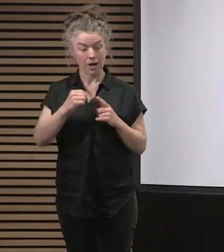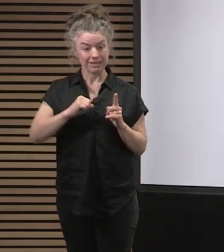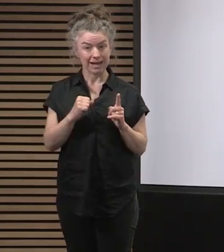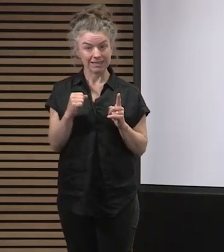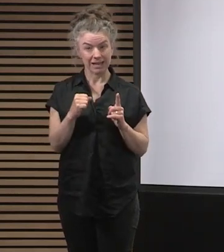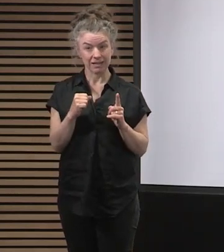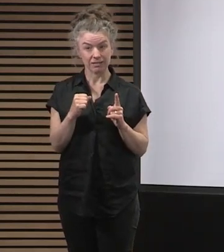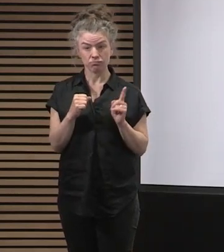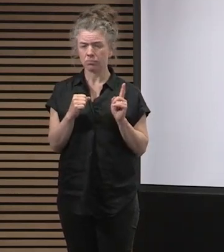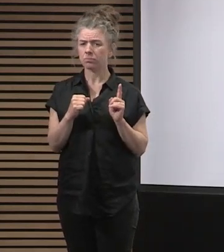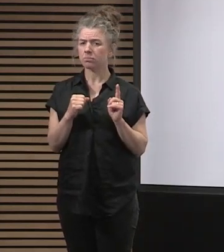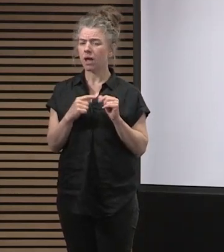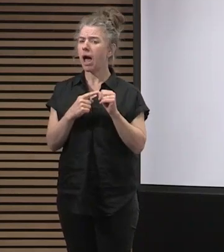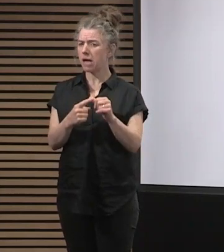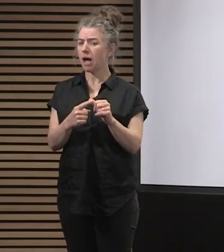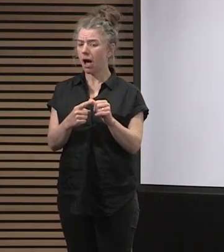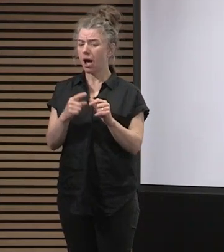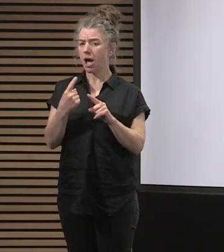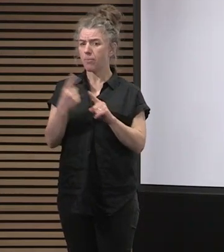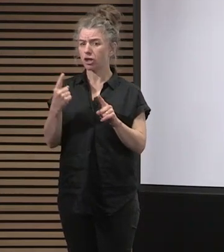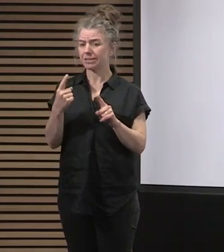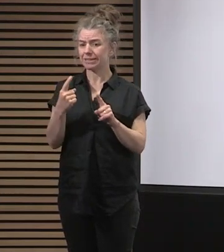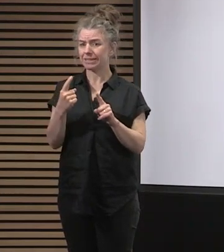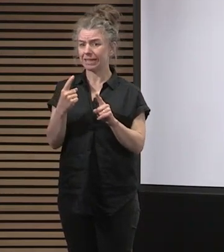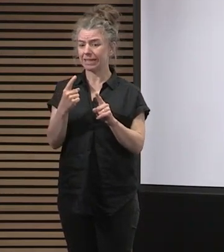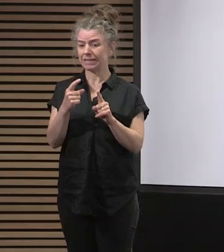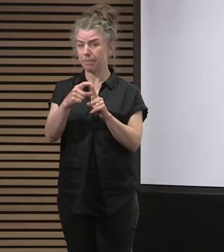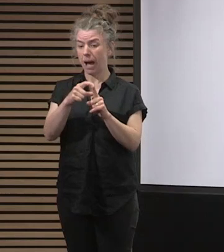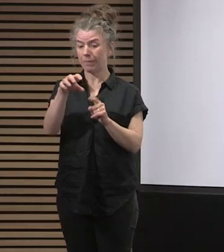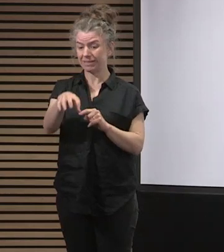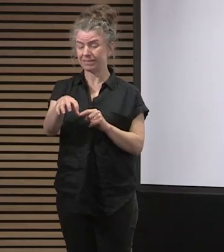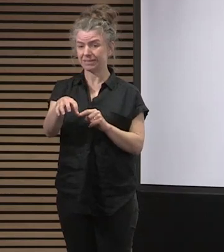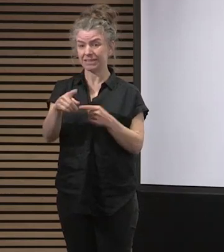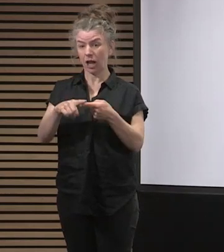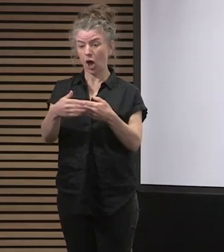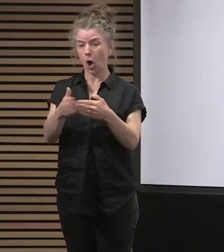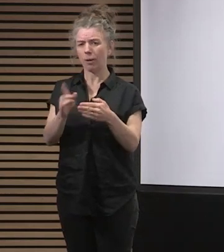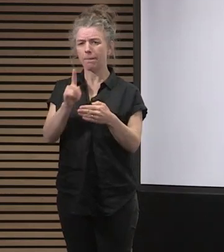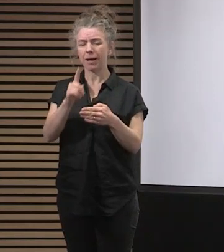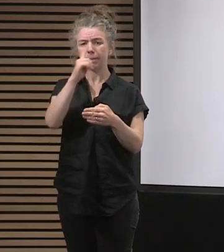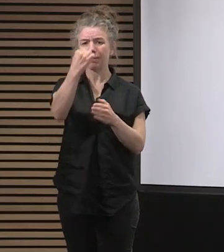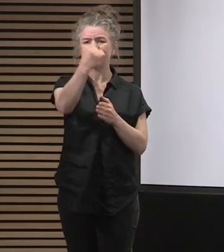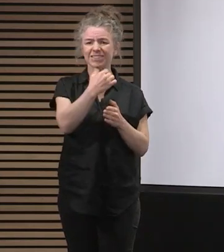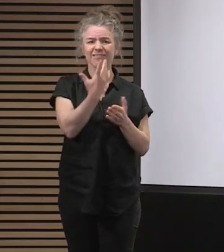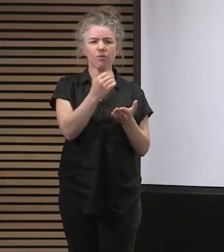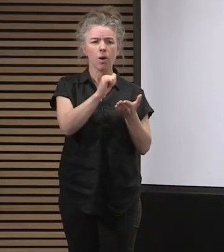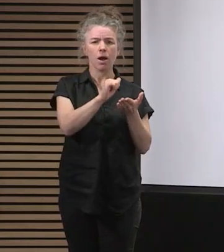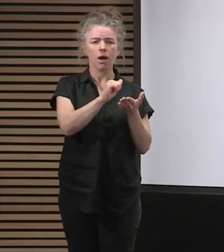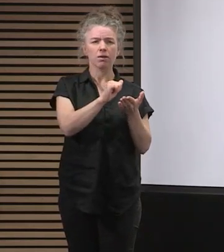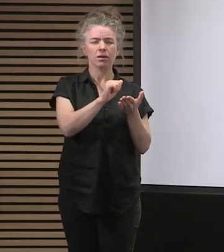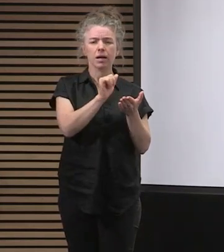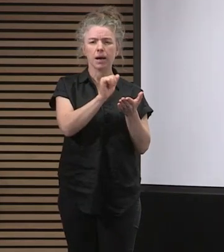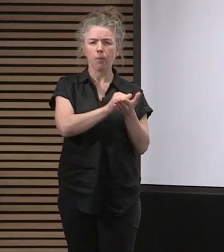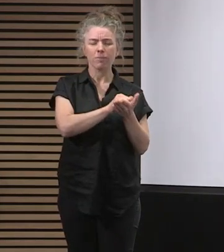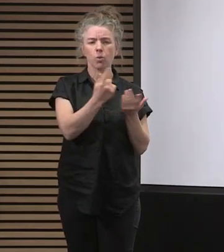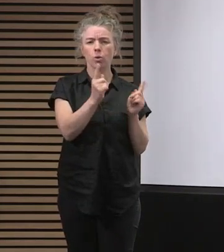is still open, so there's an ability to respond to acute needs. It's just the inpatient care, which is usually a very small number of people anyway, that will